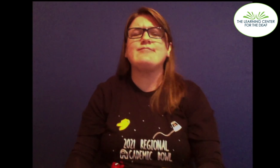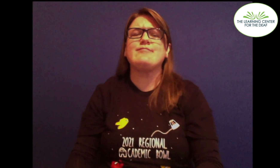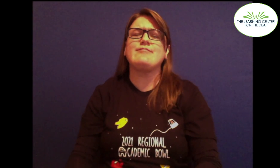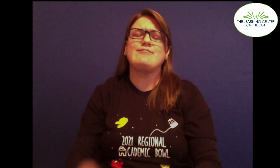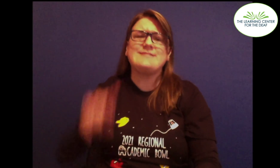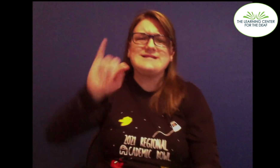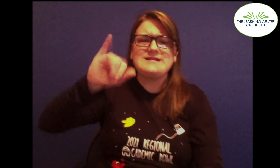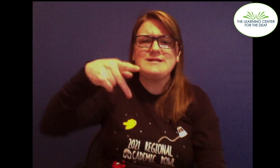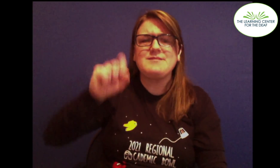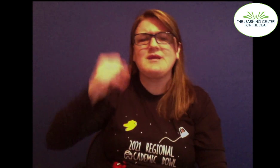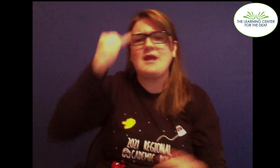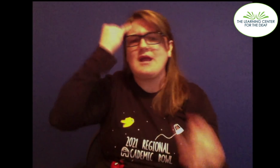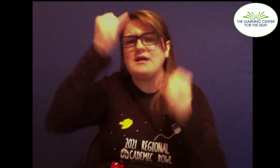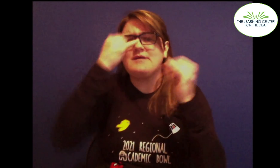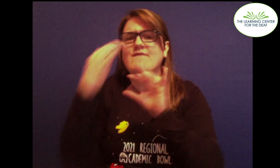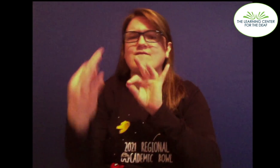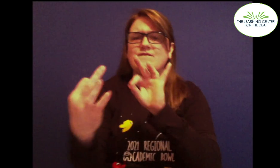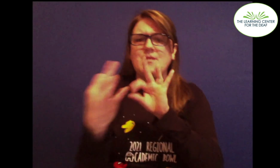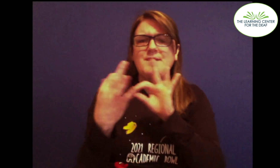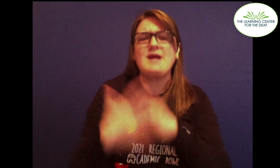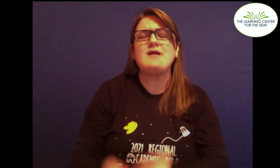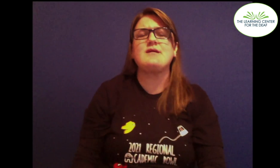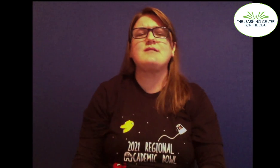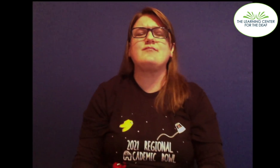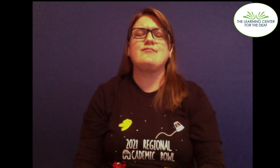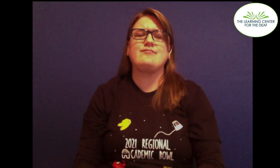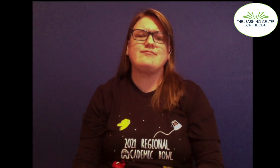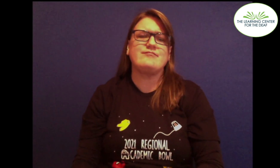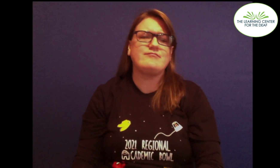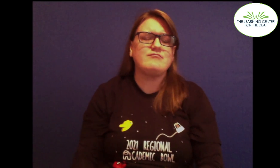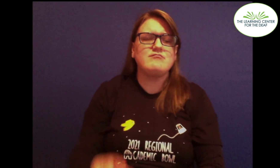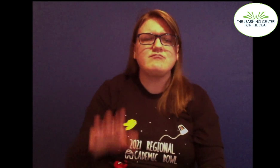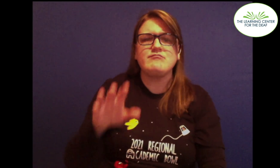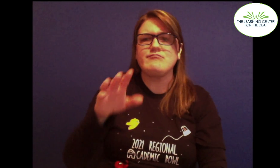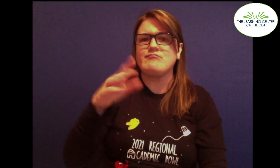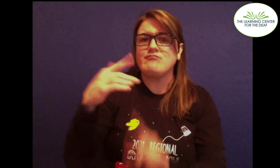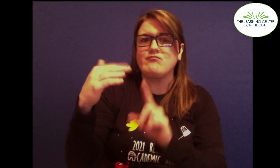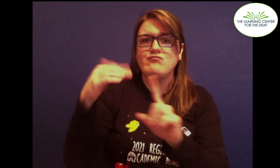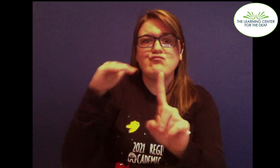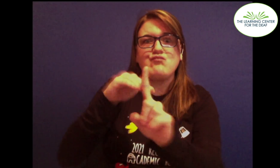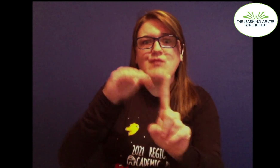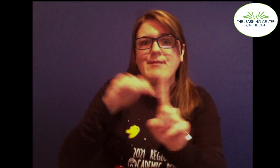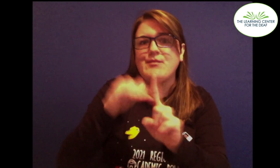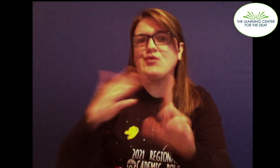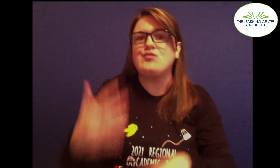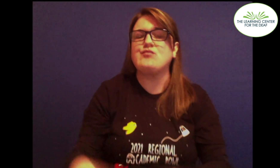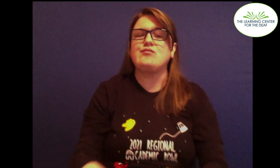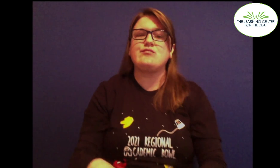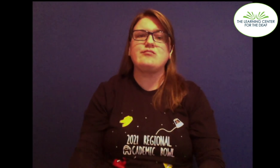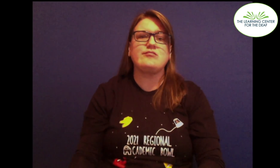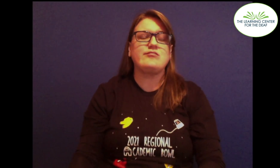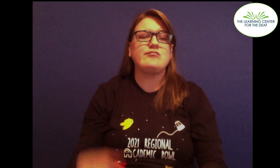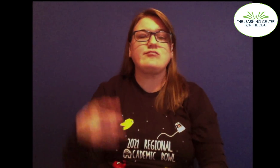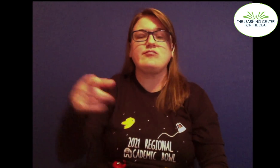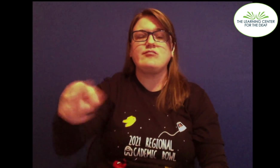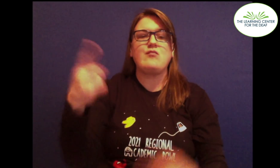rules, tips and ideas, and taking and offering feedback. The team was